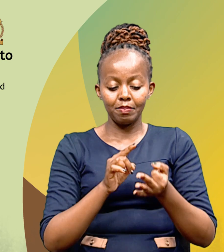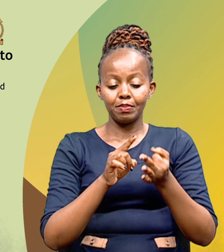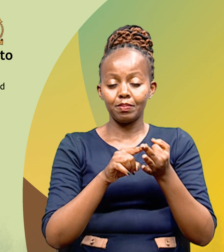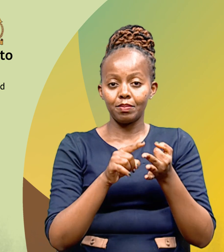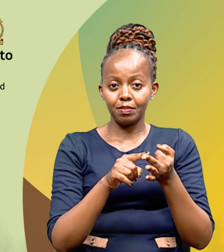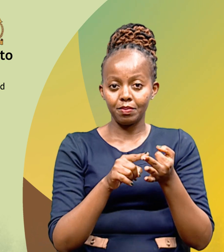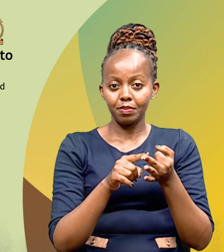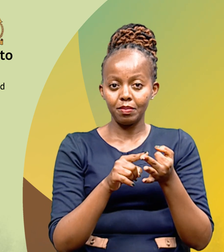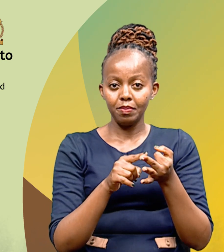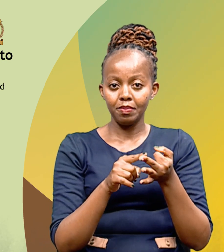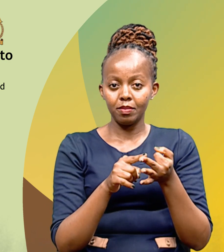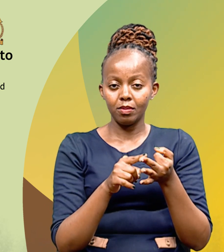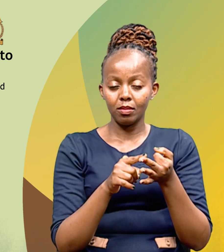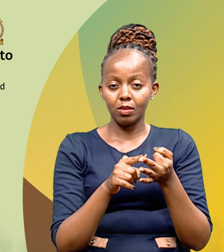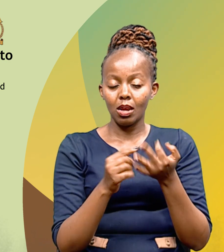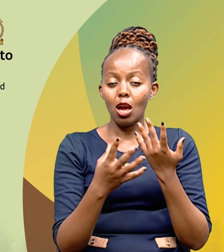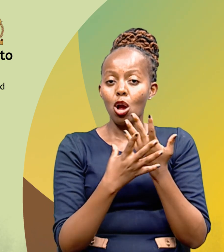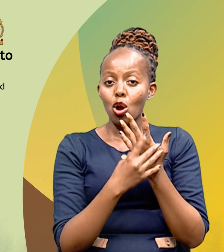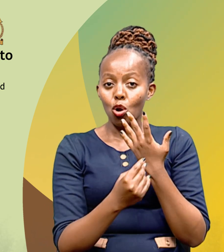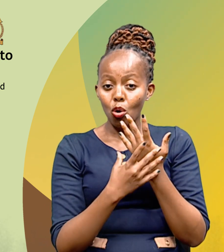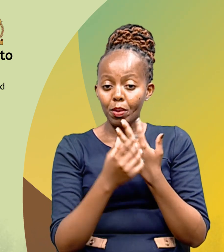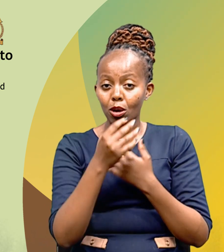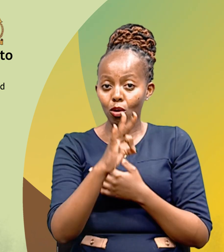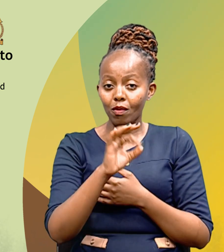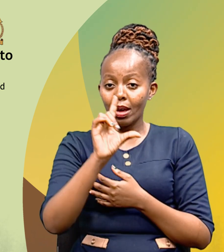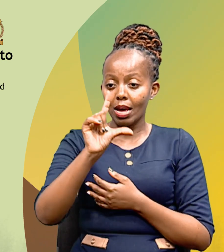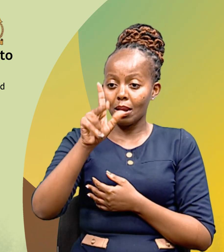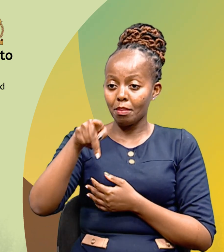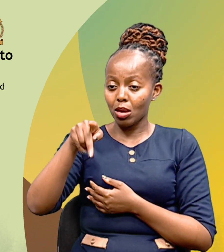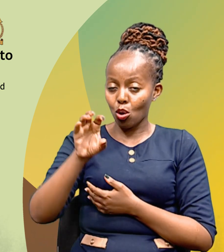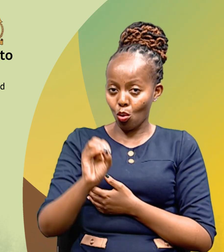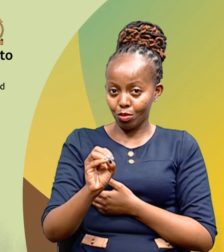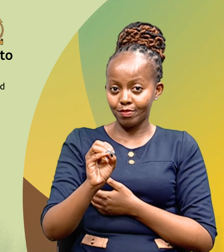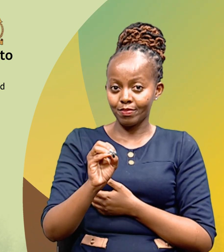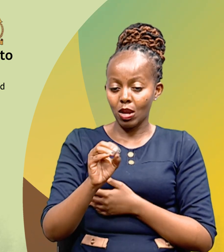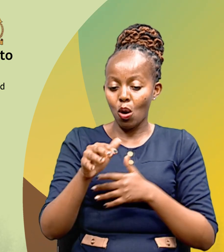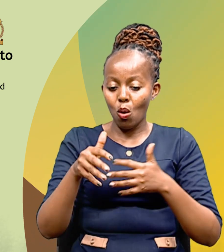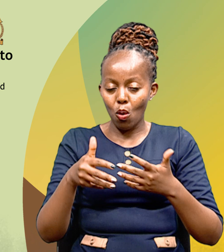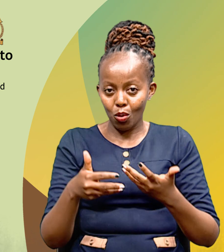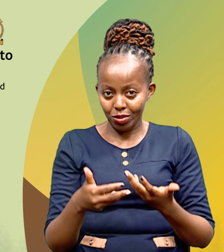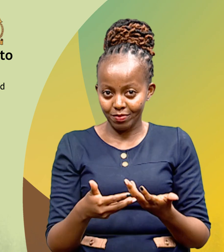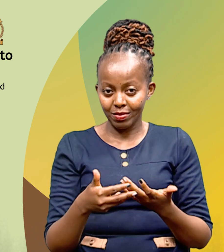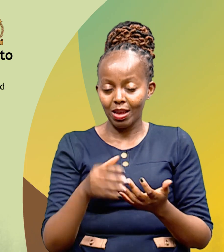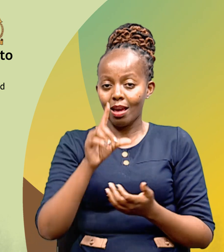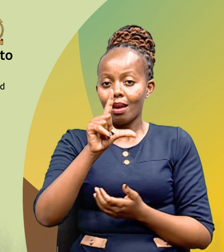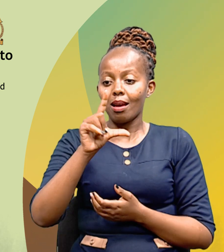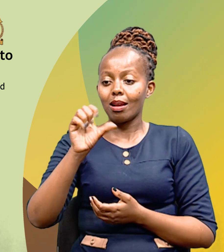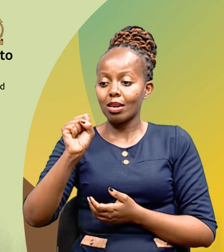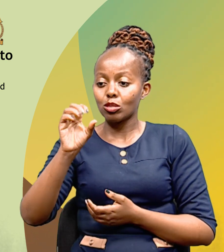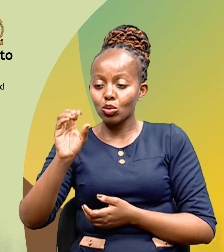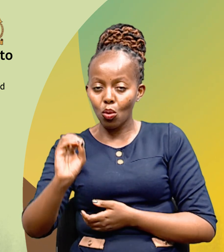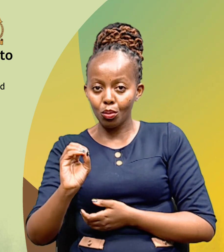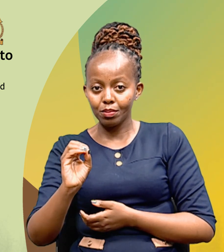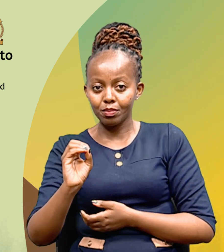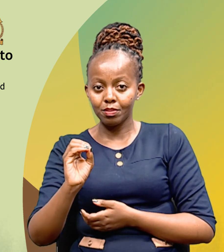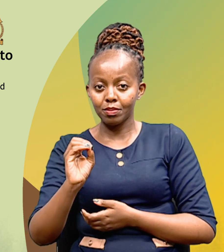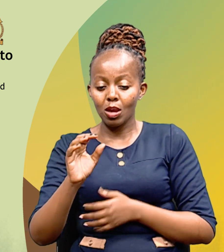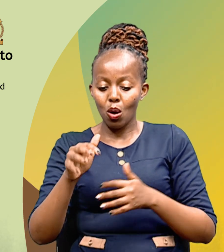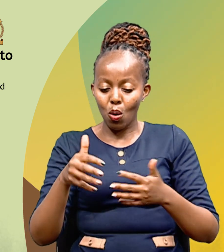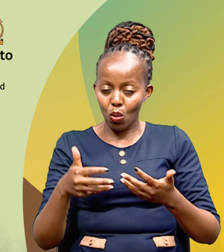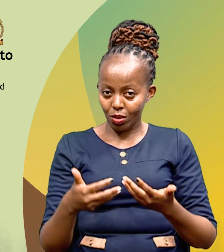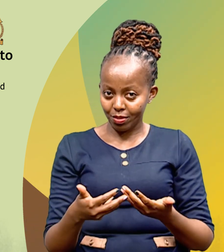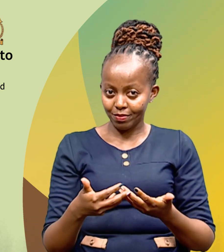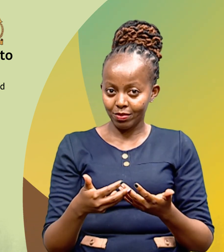C. Copy of LPO or LSO